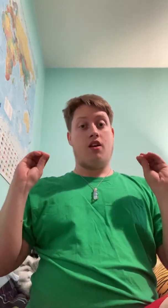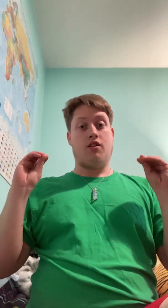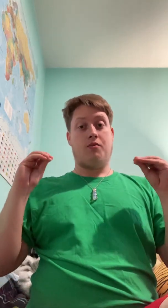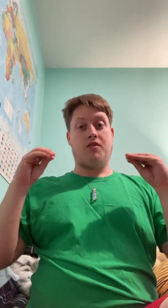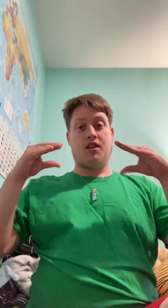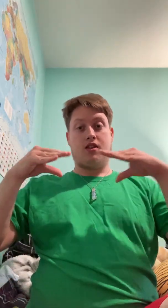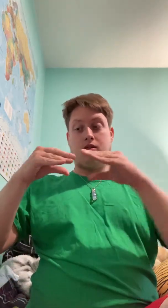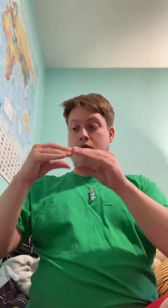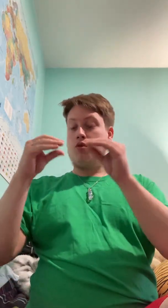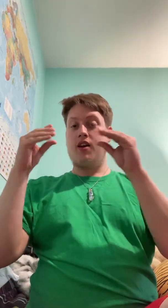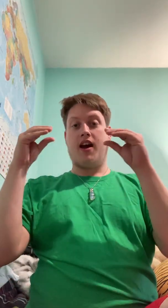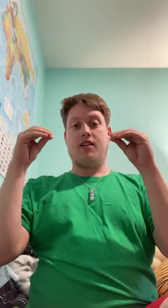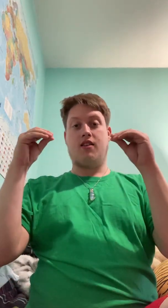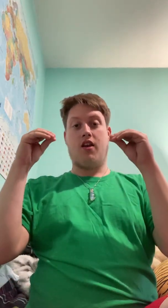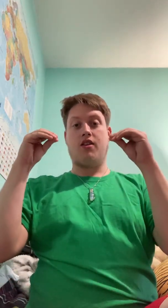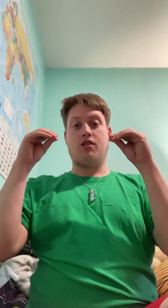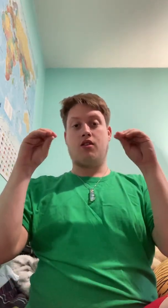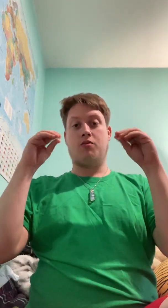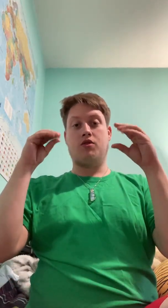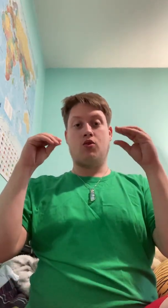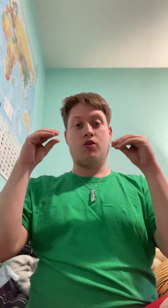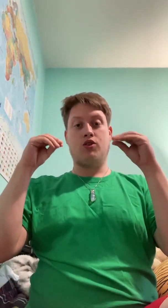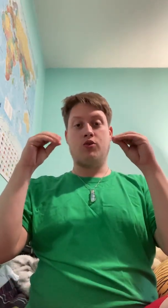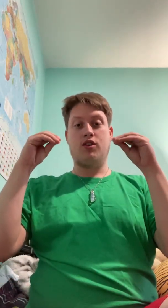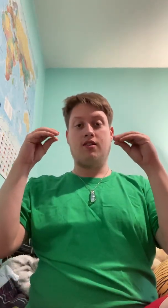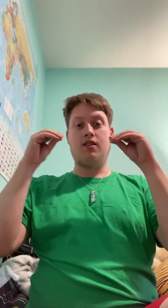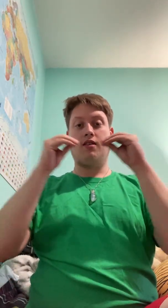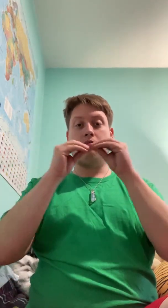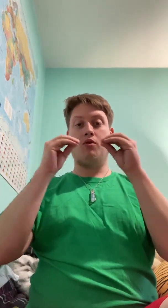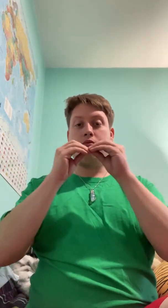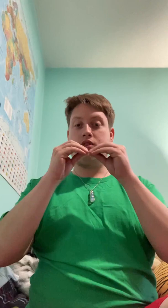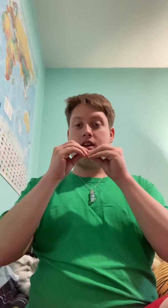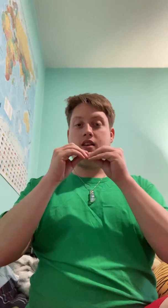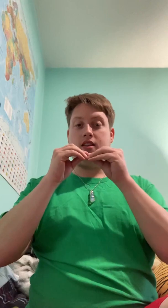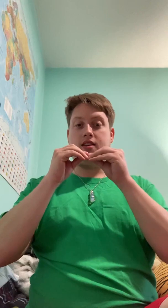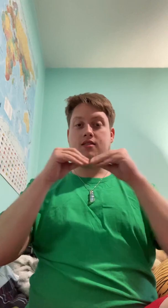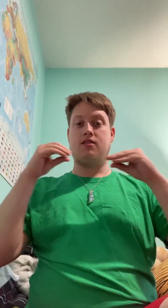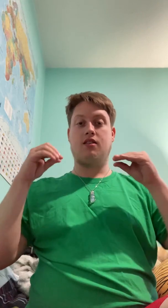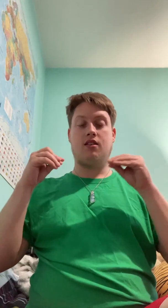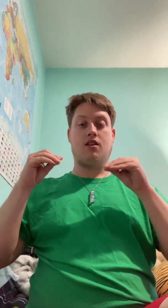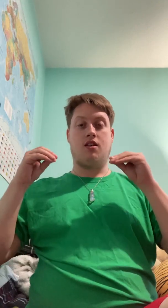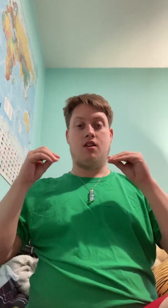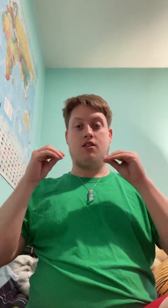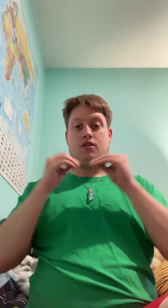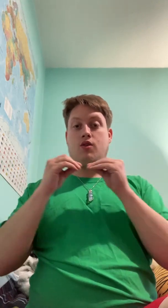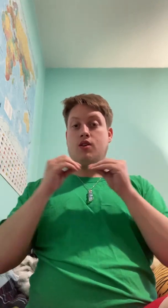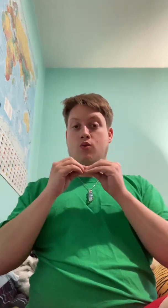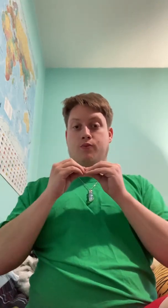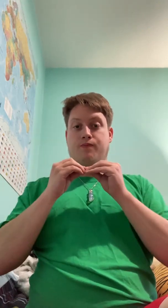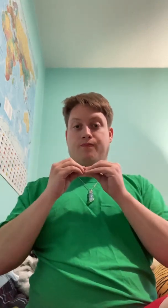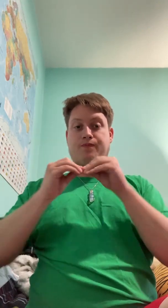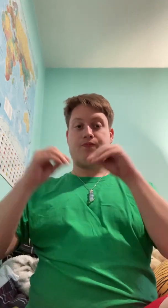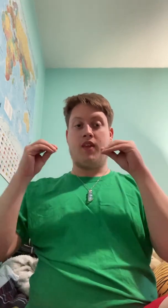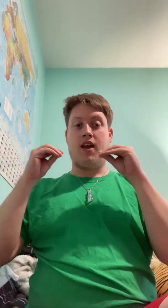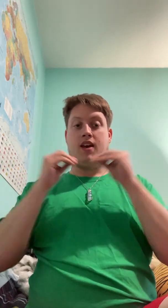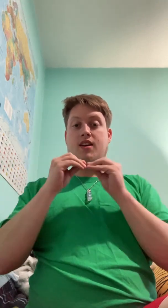You pretend you put your hand like they're going to be talking to each other and then put them together like this. So equal,